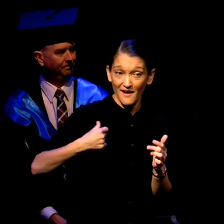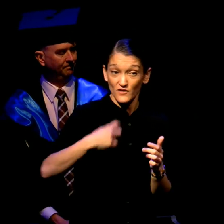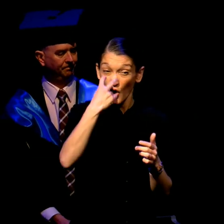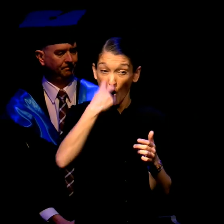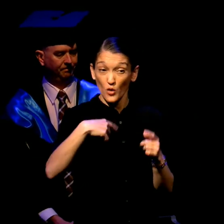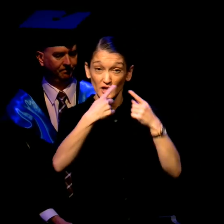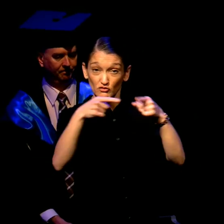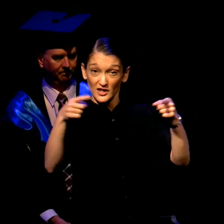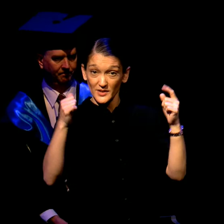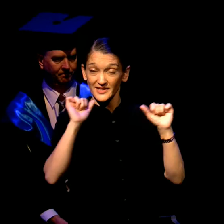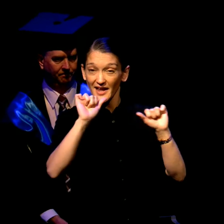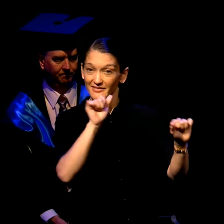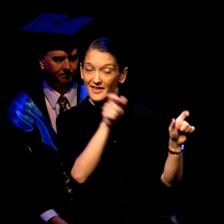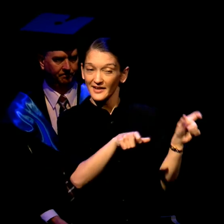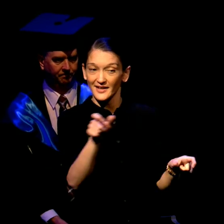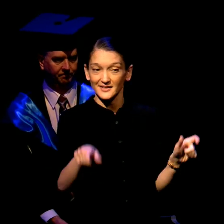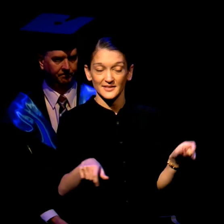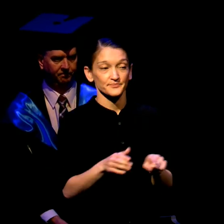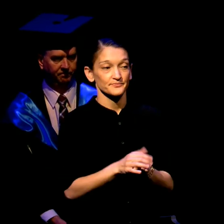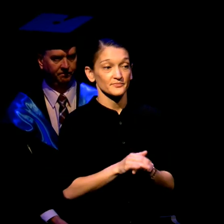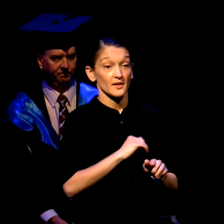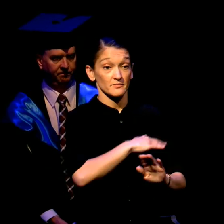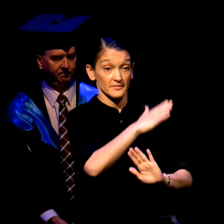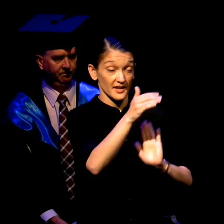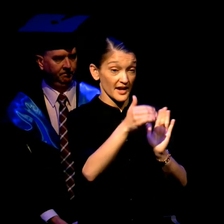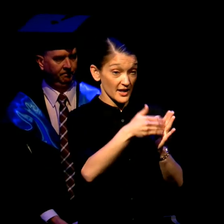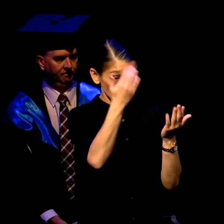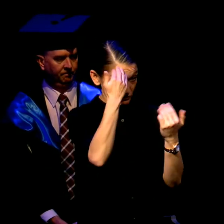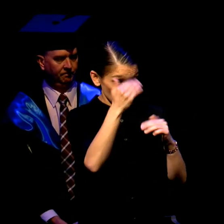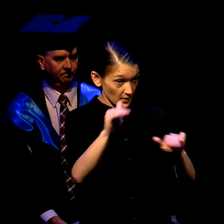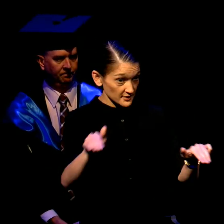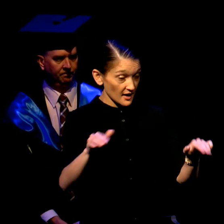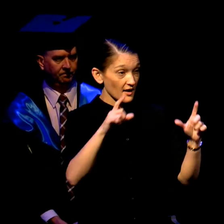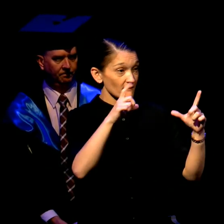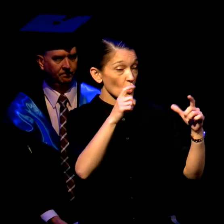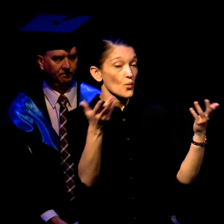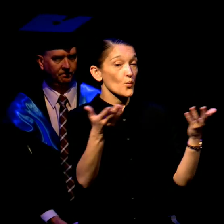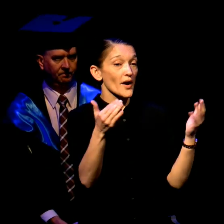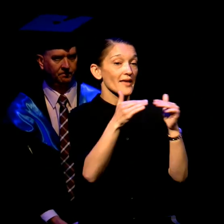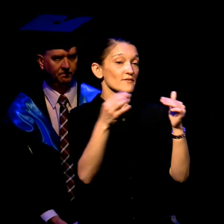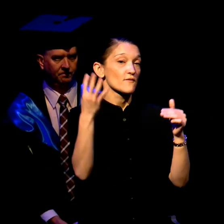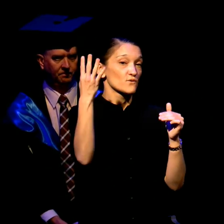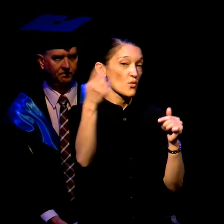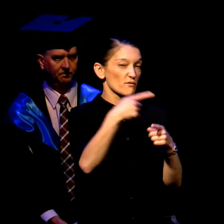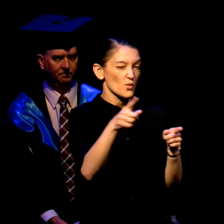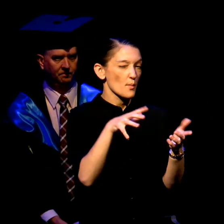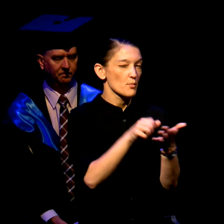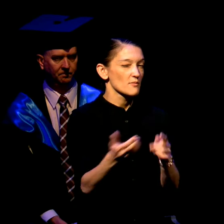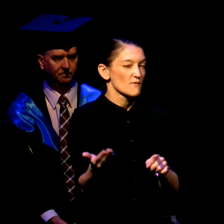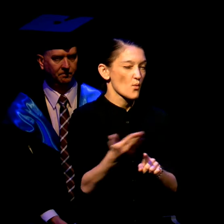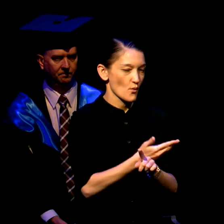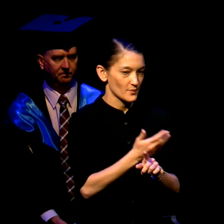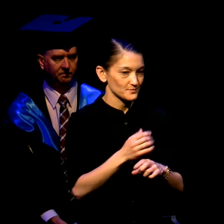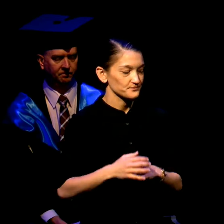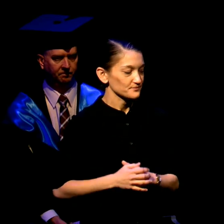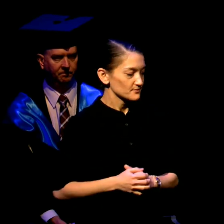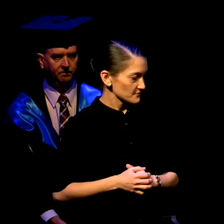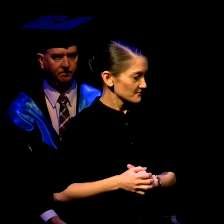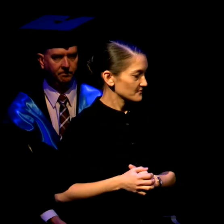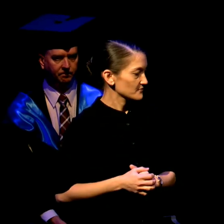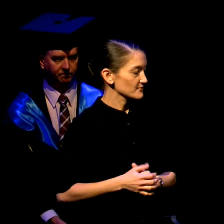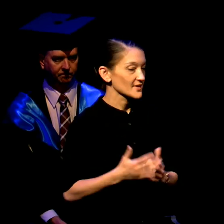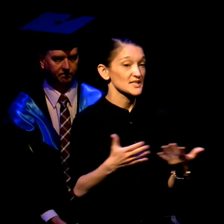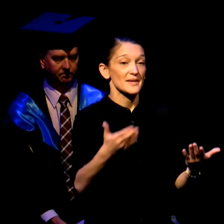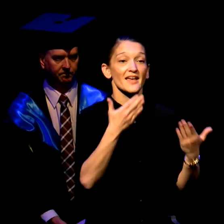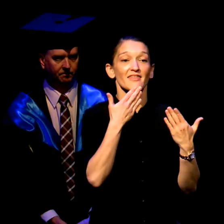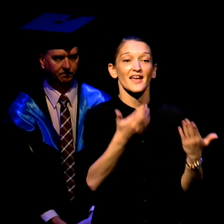their guests. And a final reminder that photography will be taking place on level 4 for all of those that have bookings. It's a thank